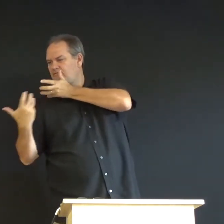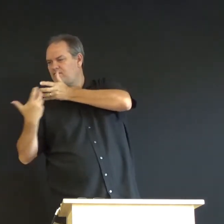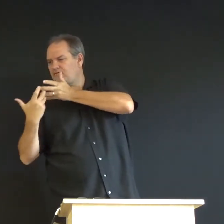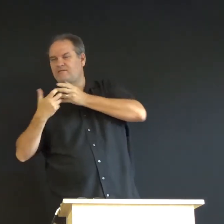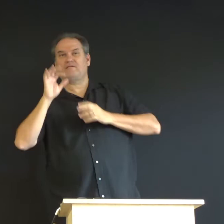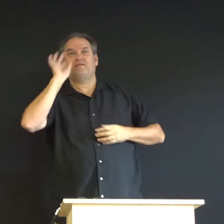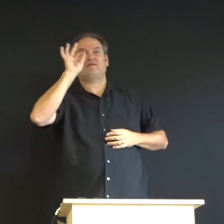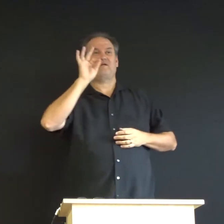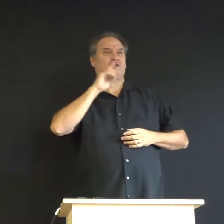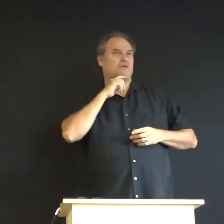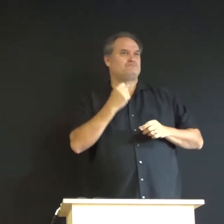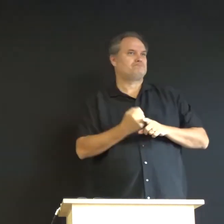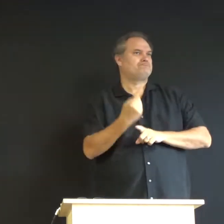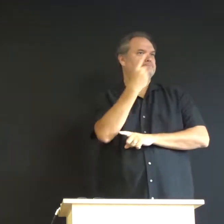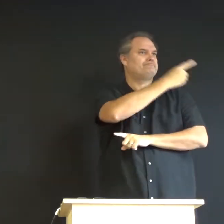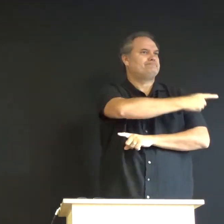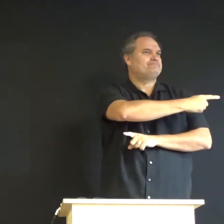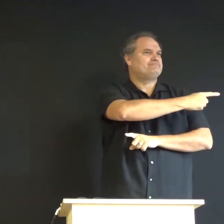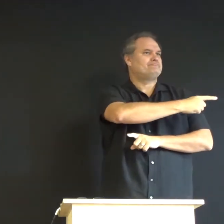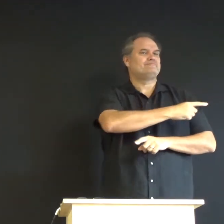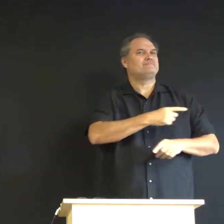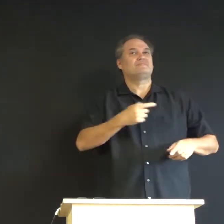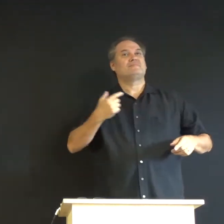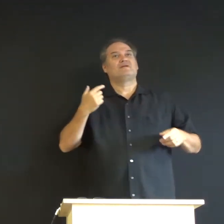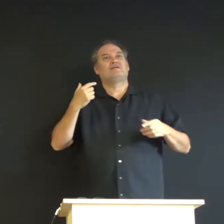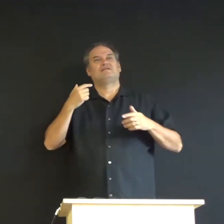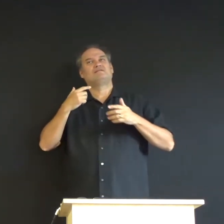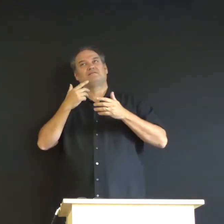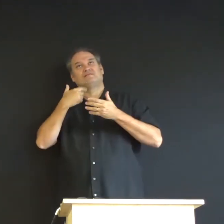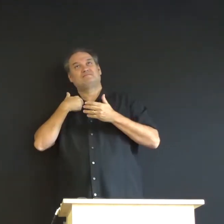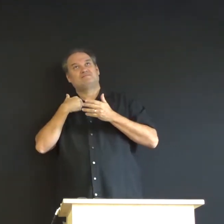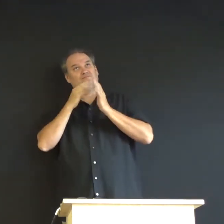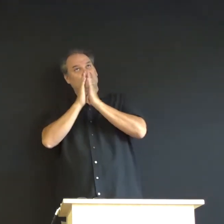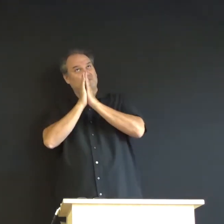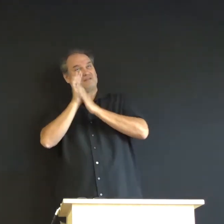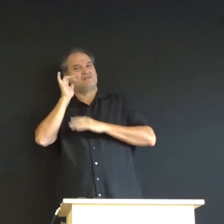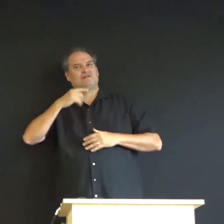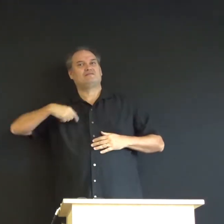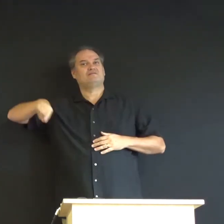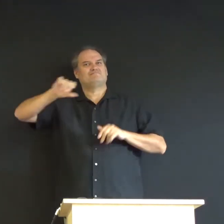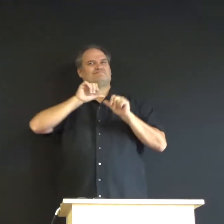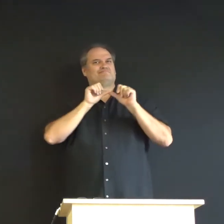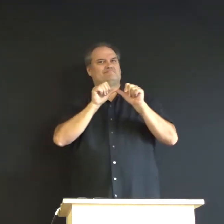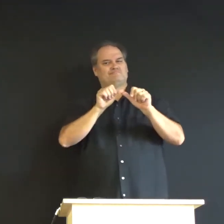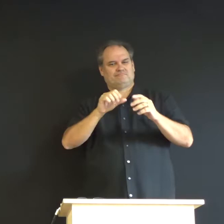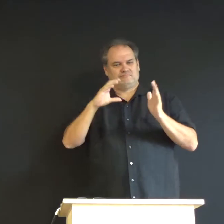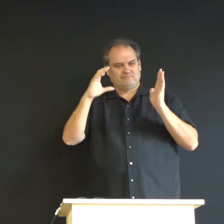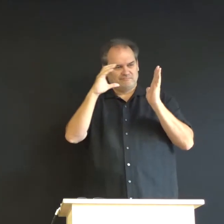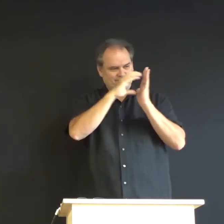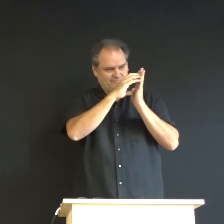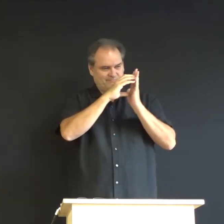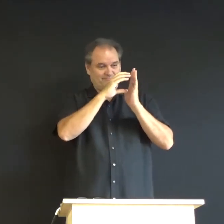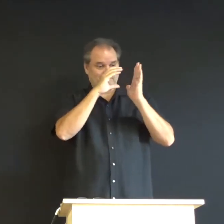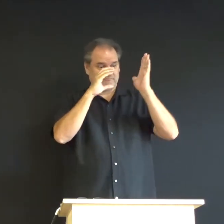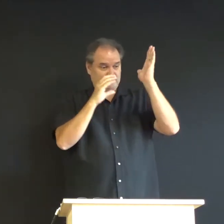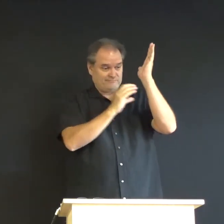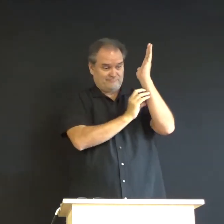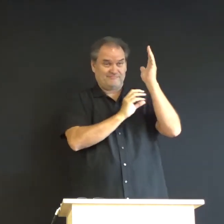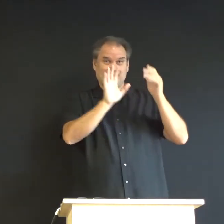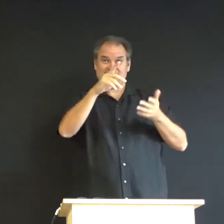A lot of times people will think of a topic and then look for verses to match that topic. But I believe that we need to take